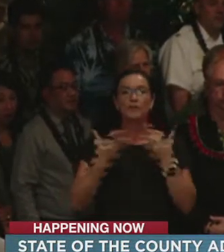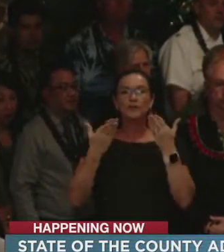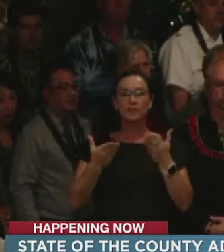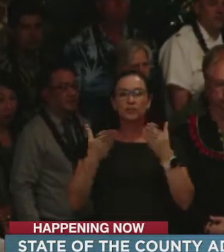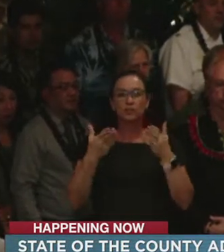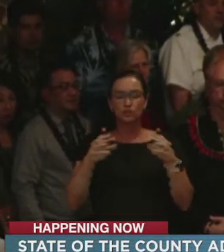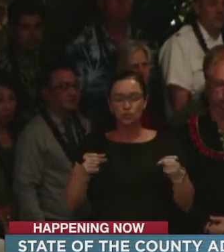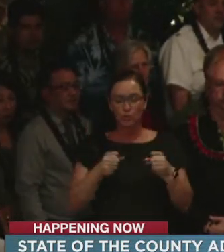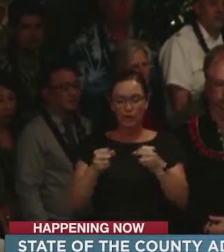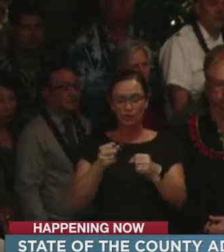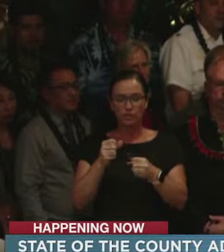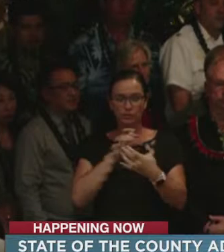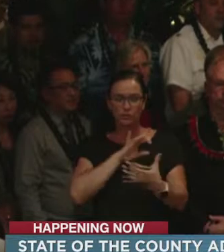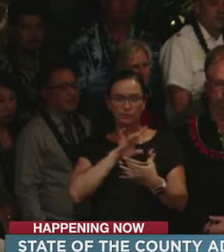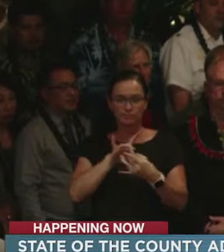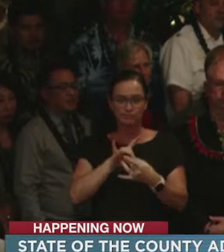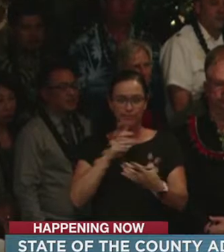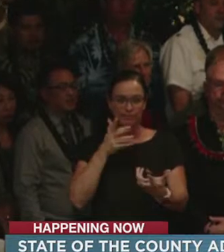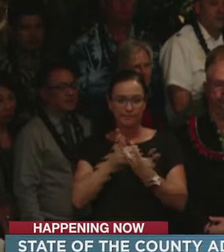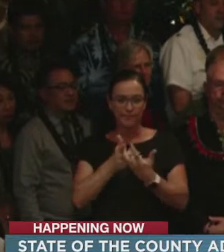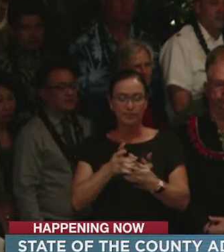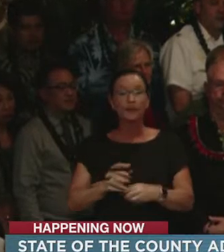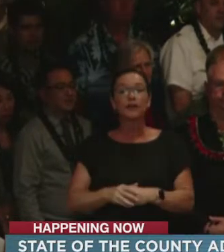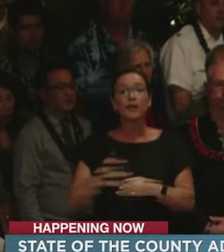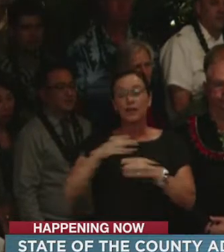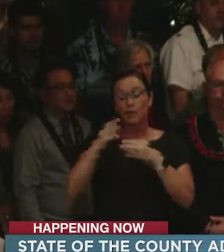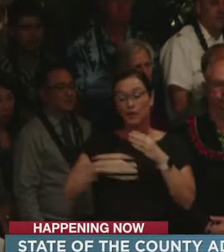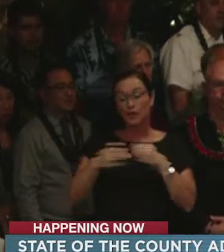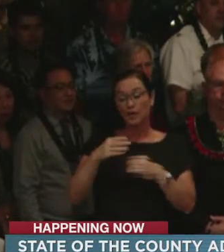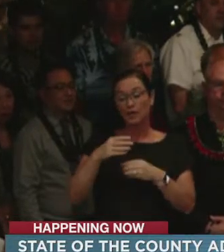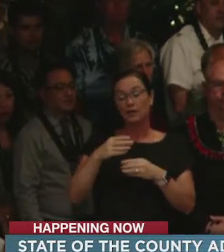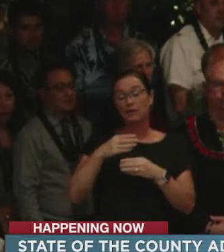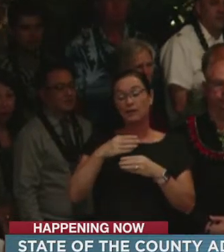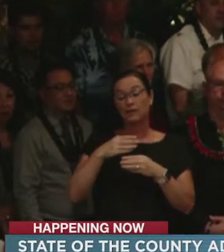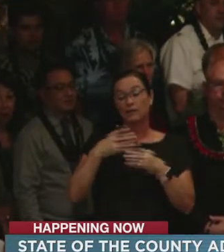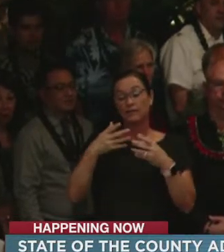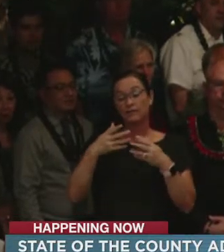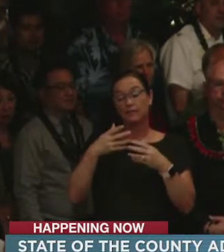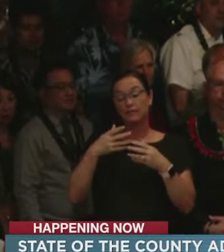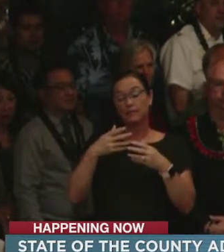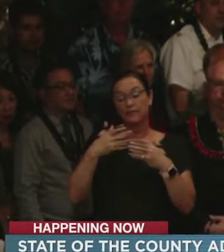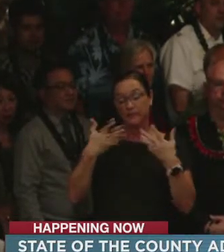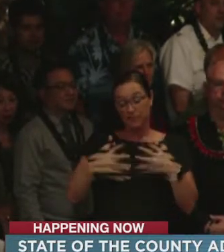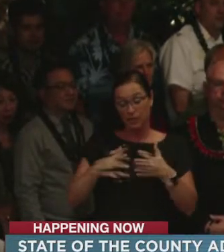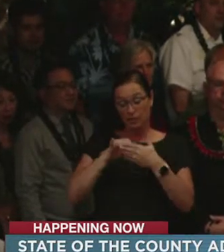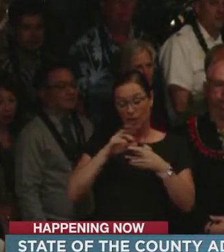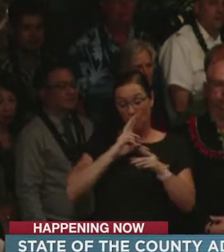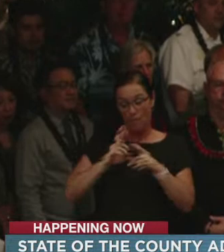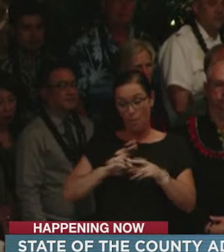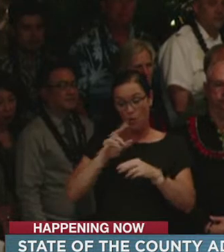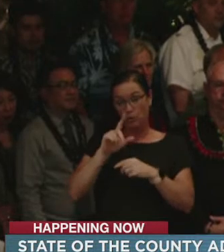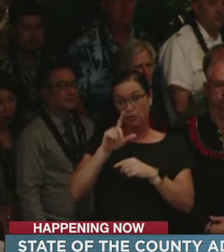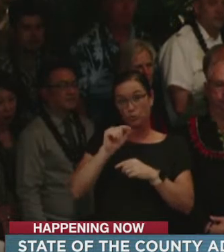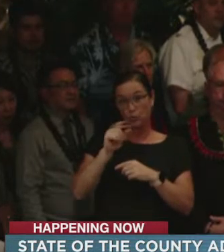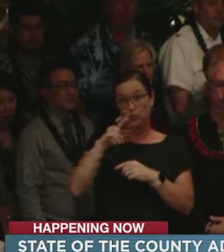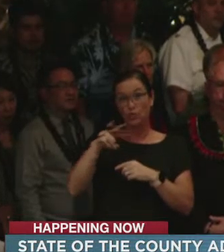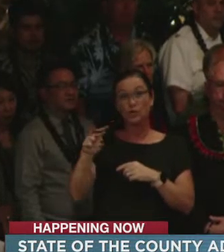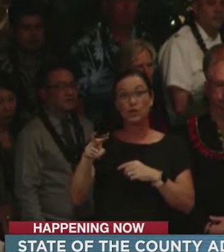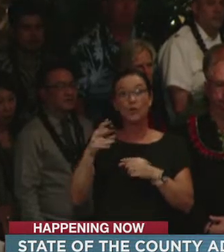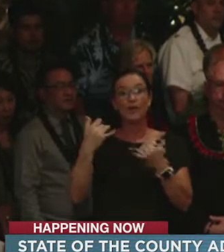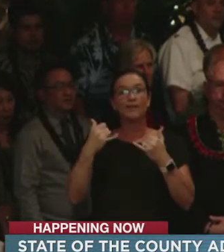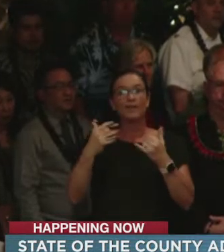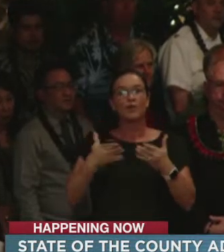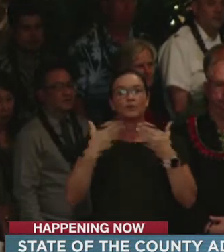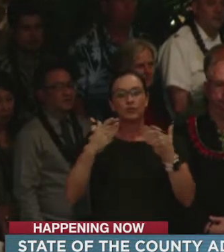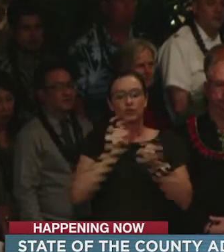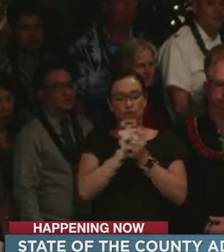strategies accordingly. His report was completed at the end of 2022, and many of the suggested changes have already begun to be